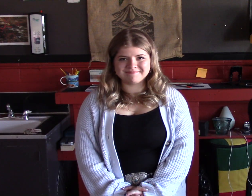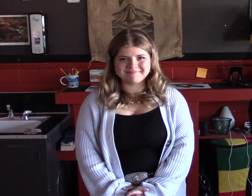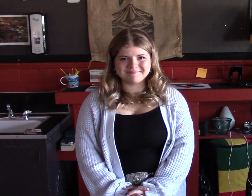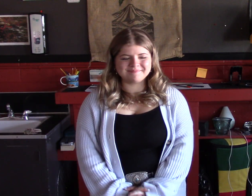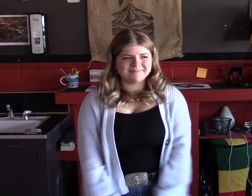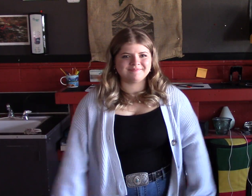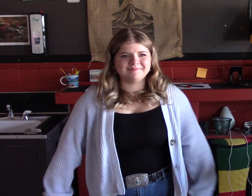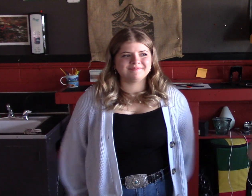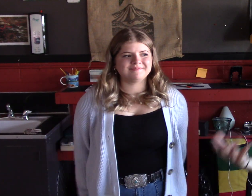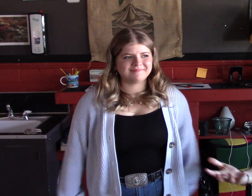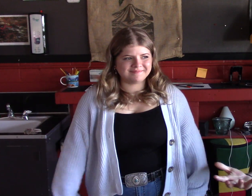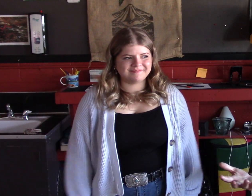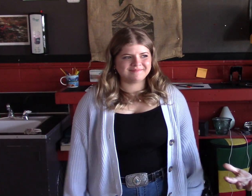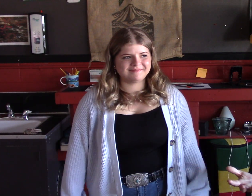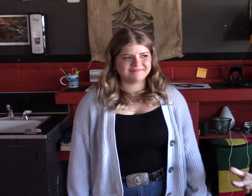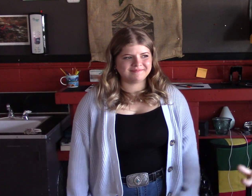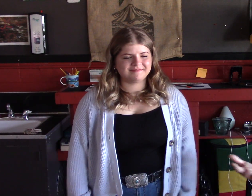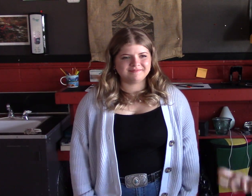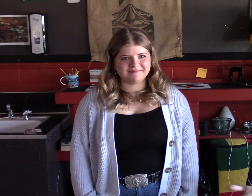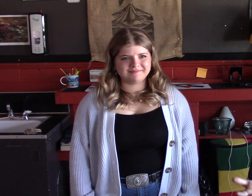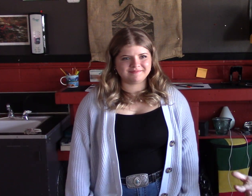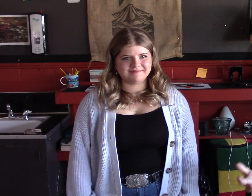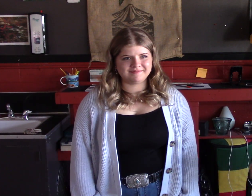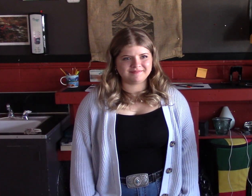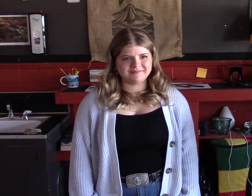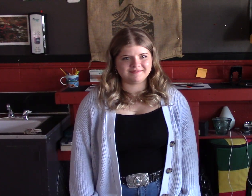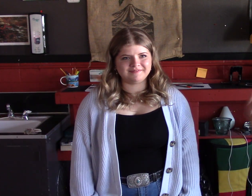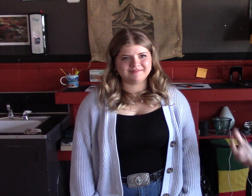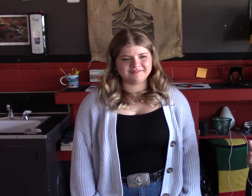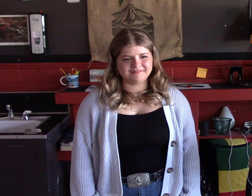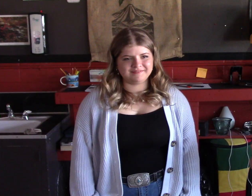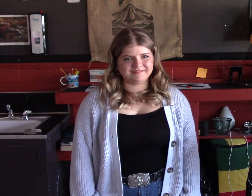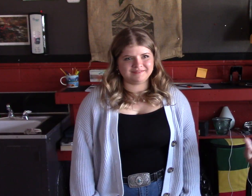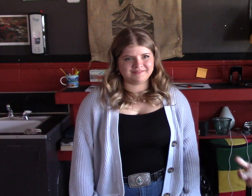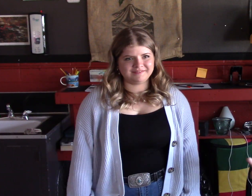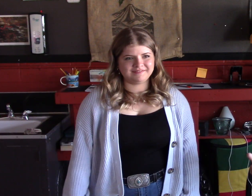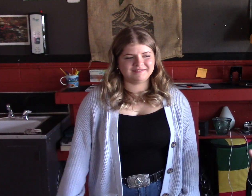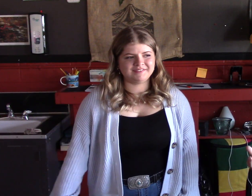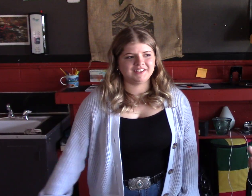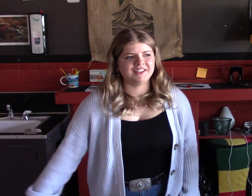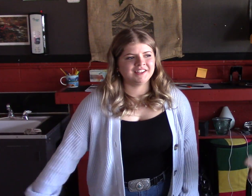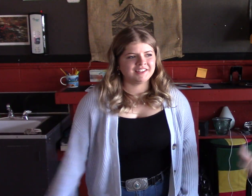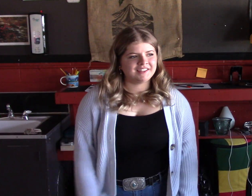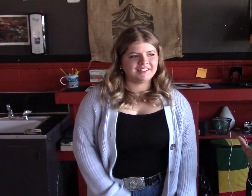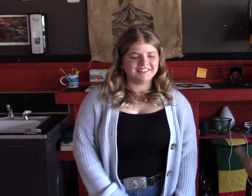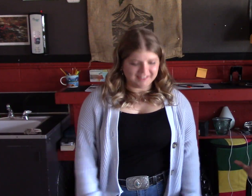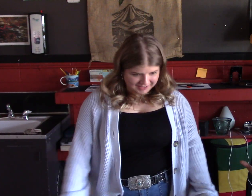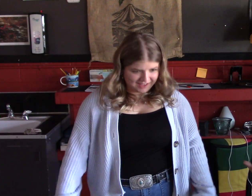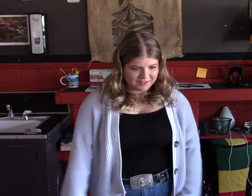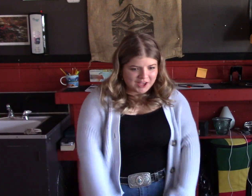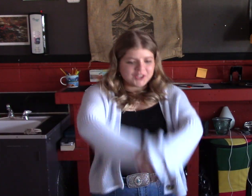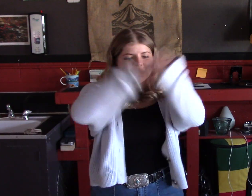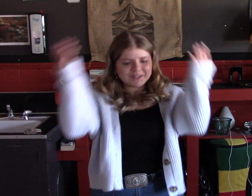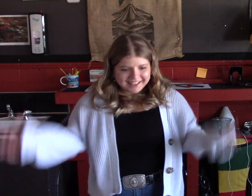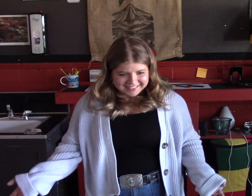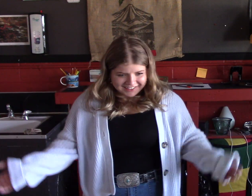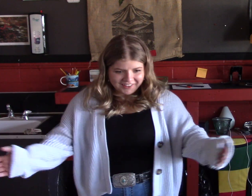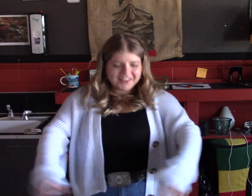introduction. That's a lot. We don't expect you to learn those signs. We just want you to have a repository where you can come back to. You will get there. You